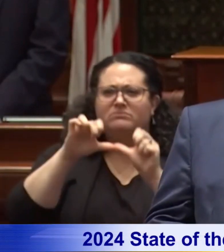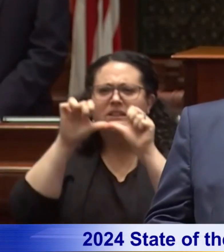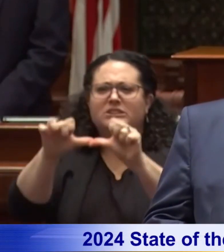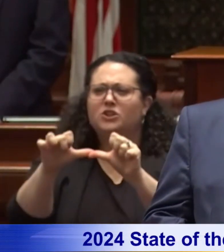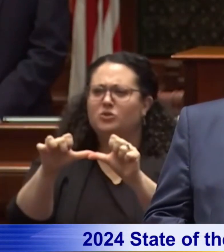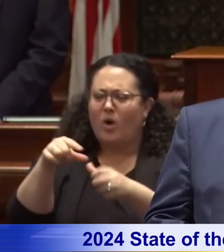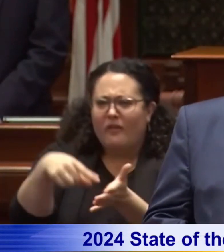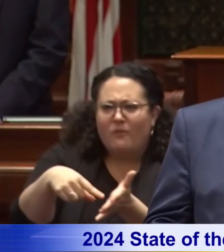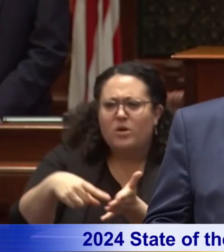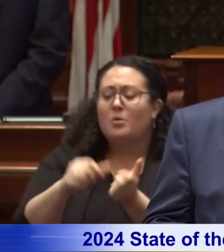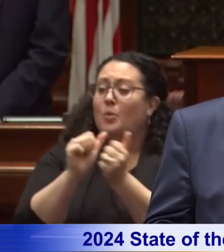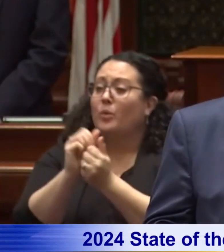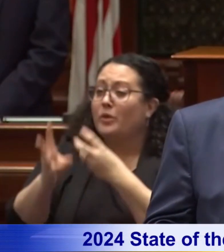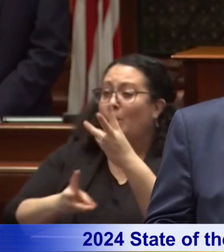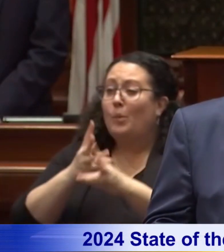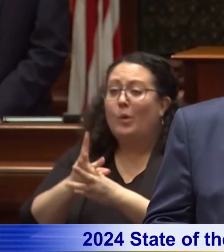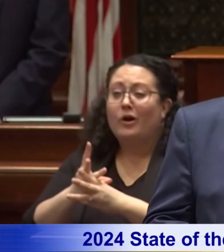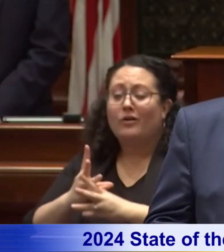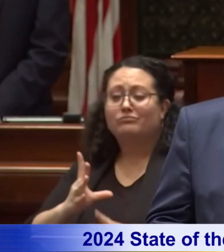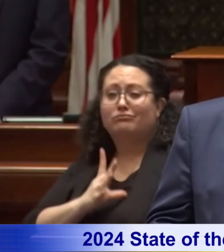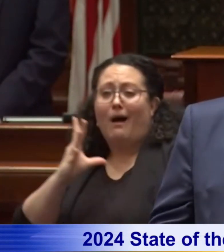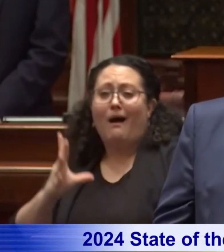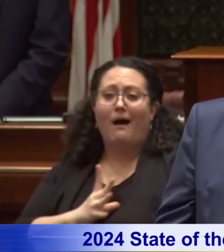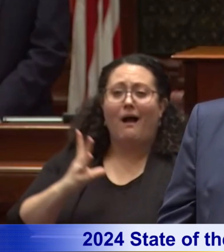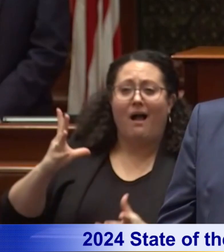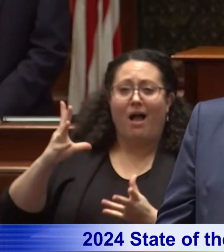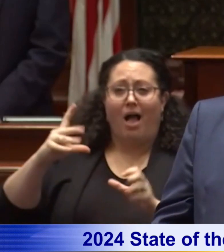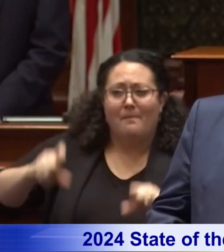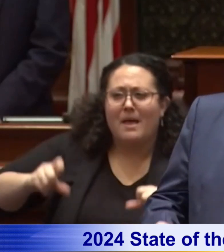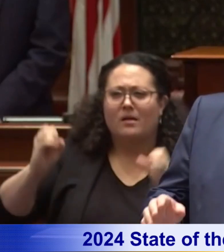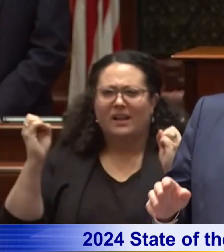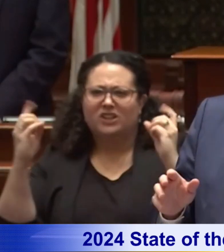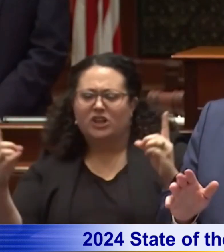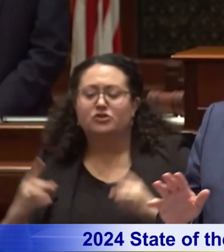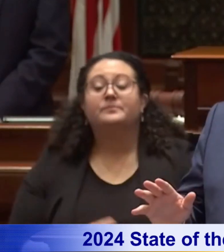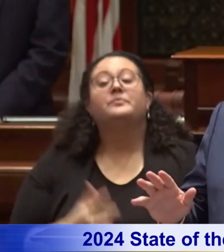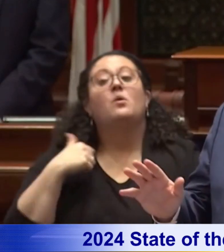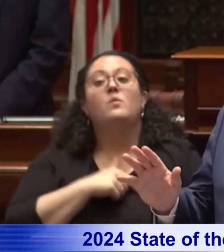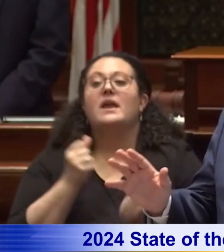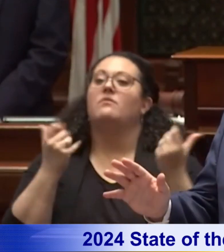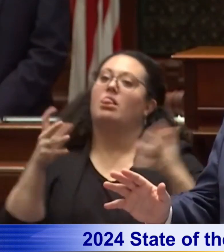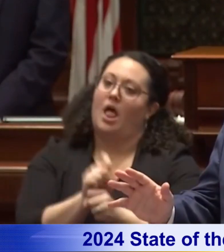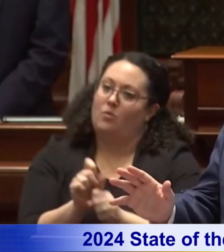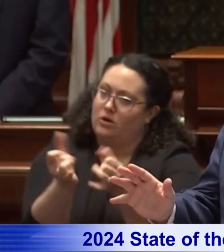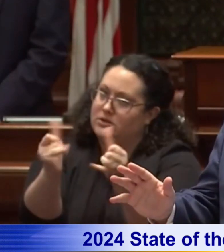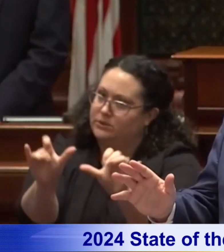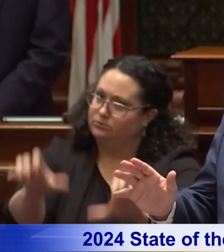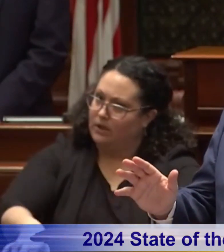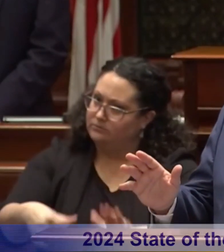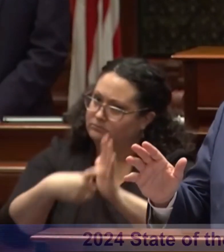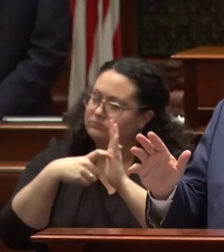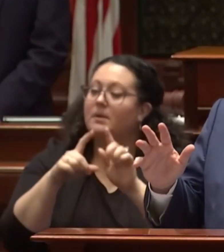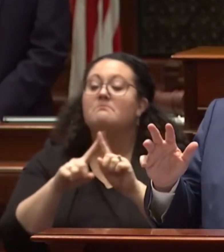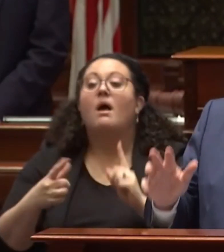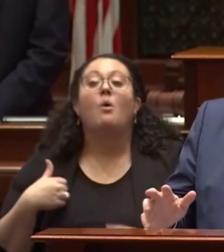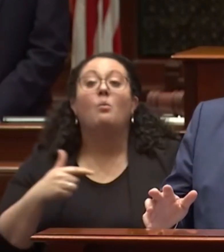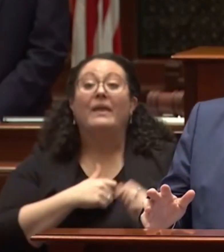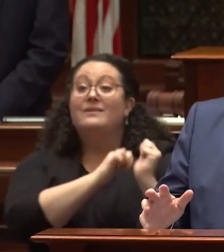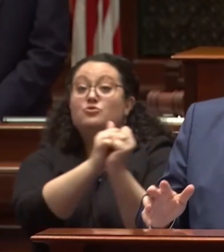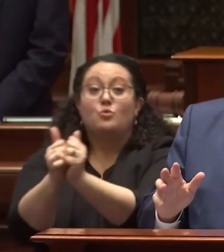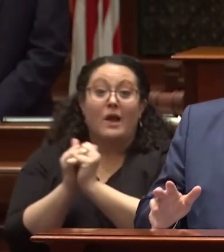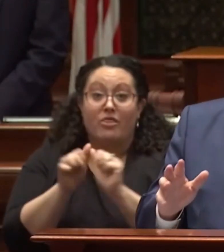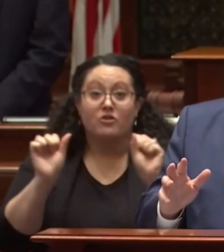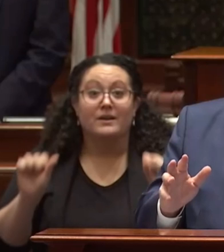and with world-class healthcare and education. Now, we have a lot of work left to do, but we